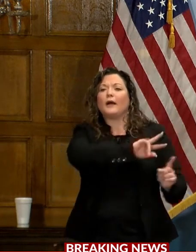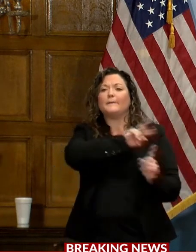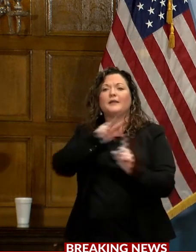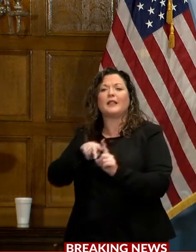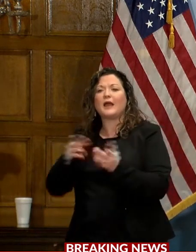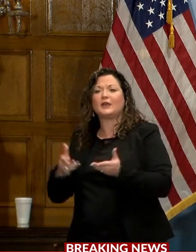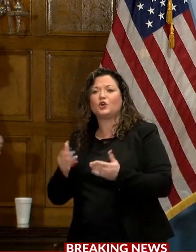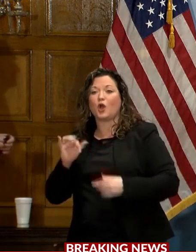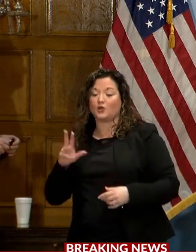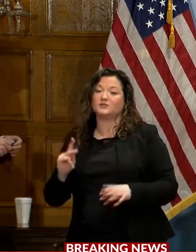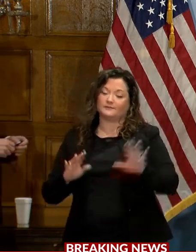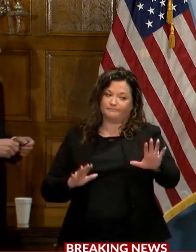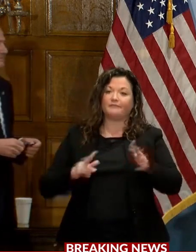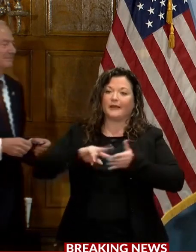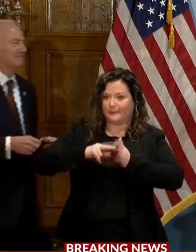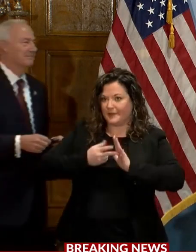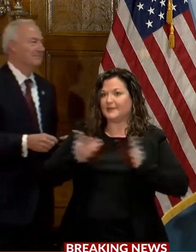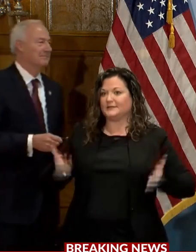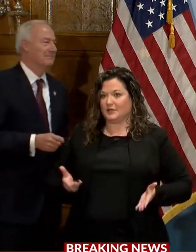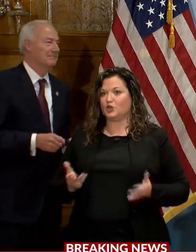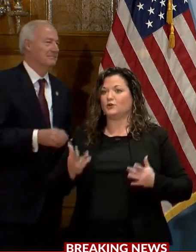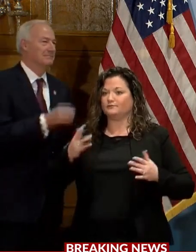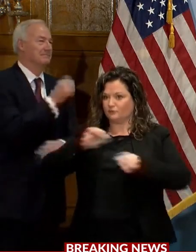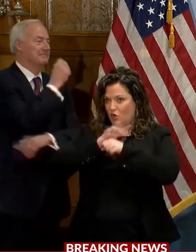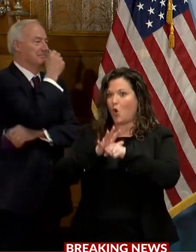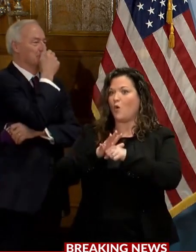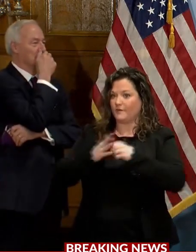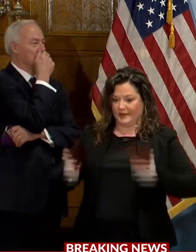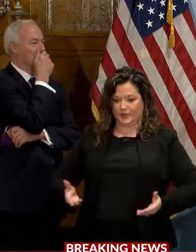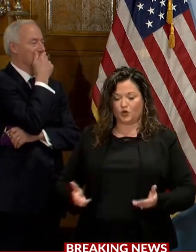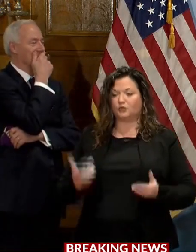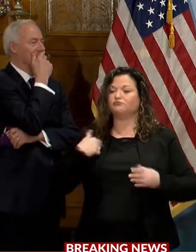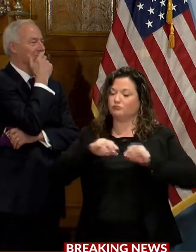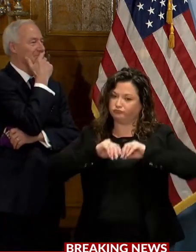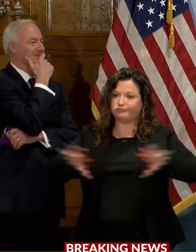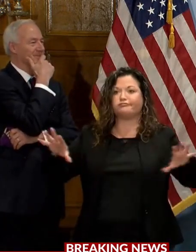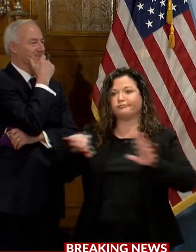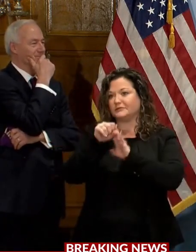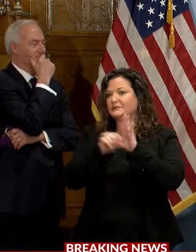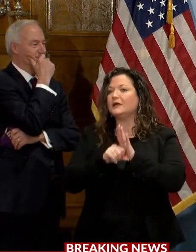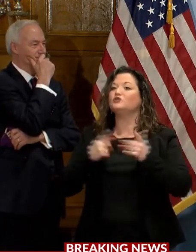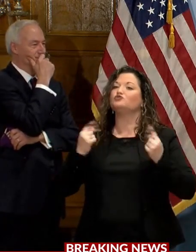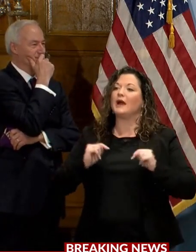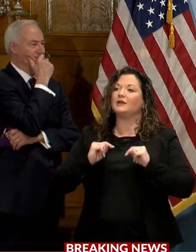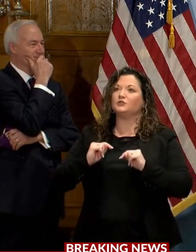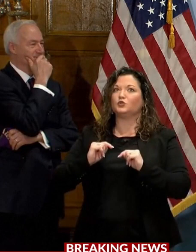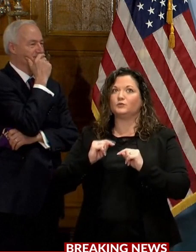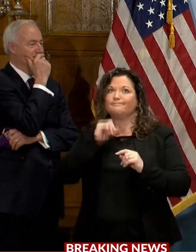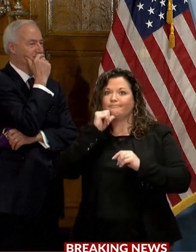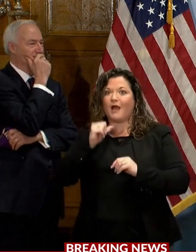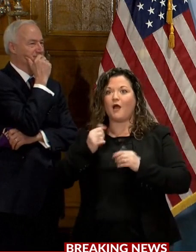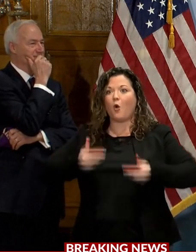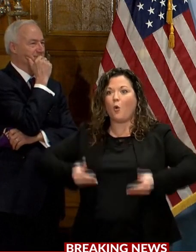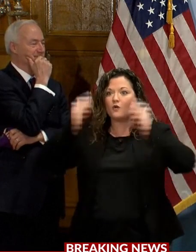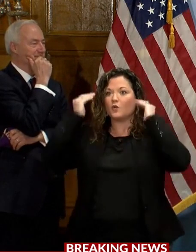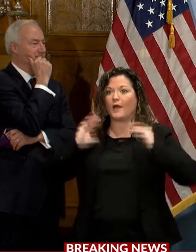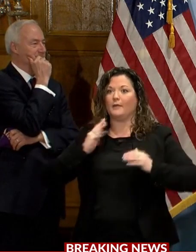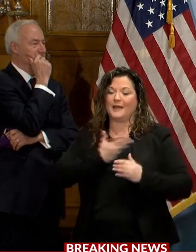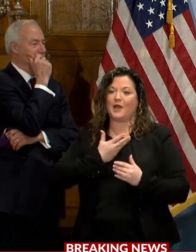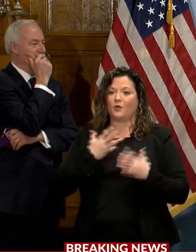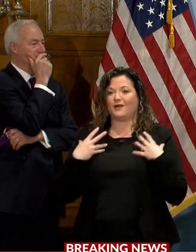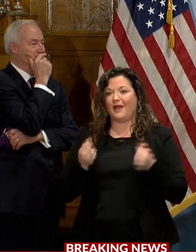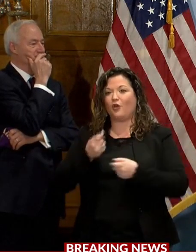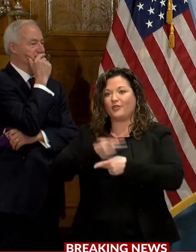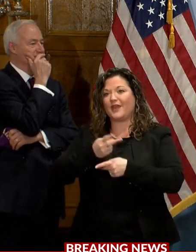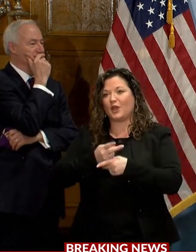the virus is here. It's going to spread within the state. You know, we're trying to keep it from overwhelming our healthcare system. That is our systems.